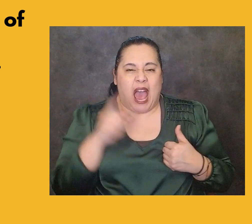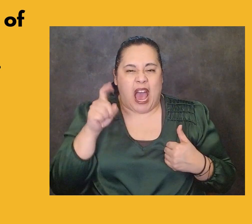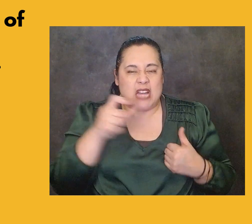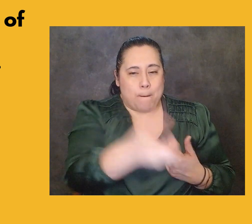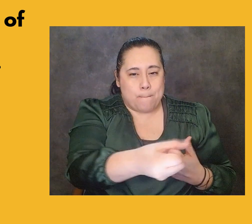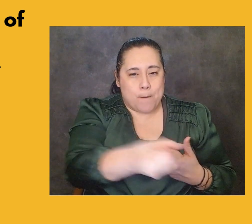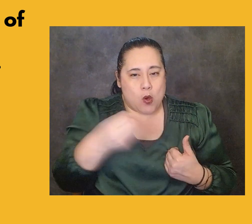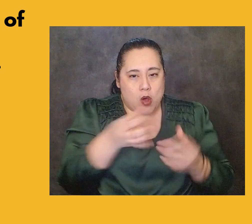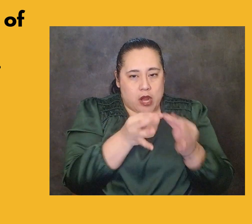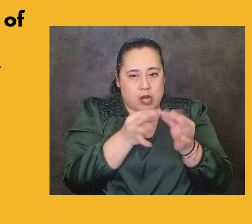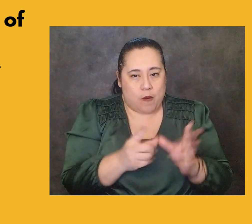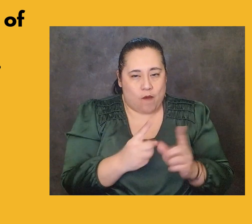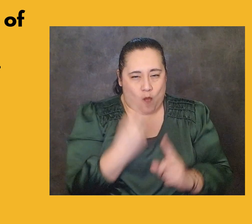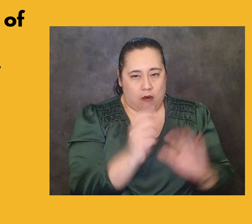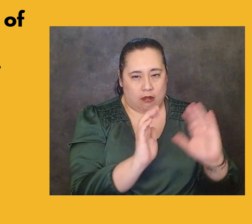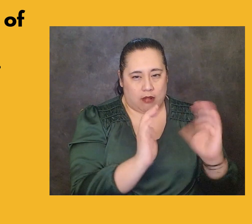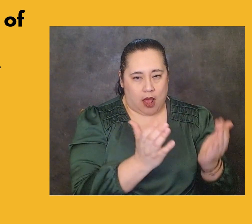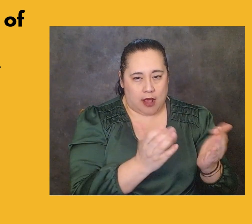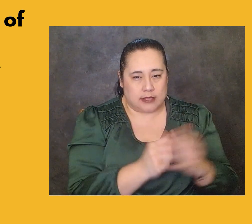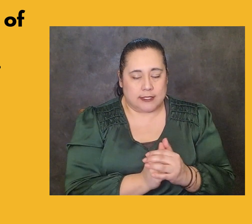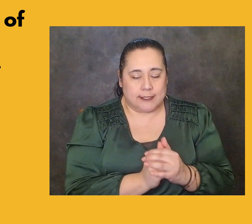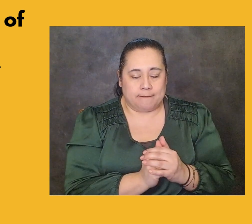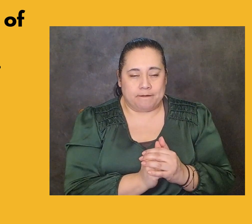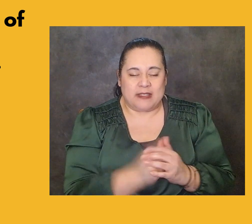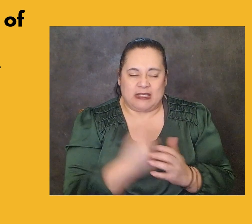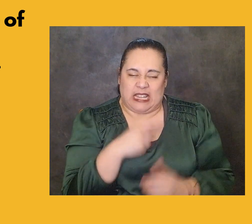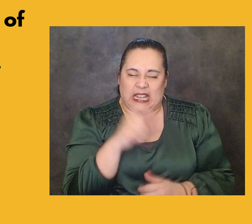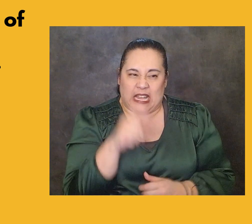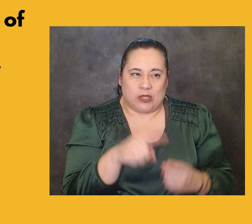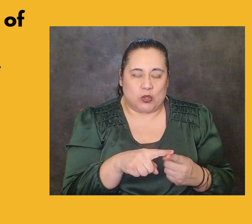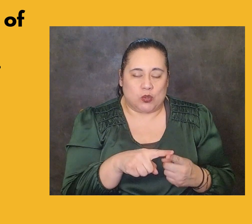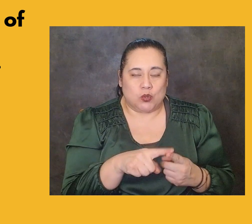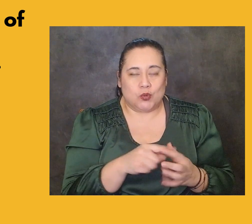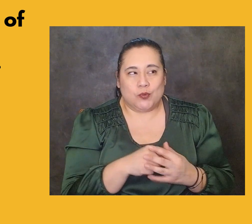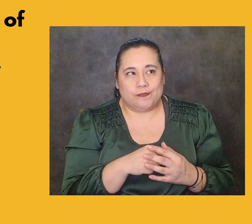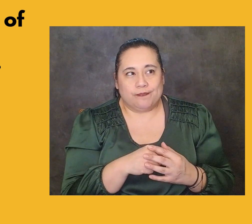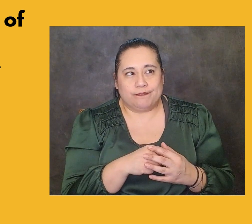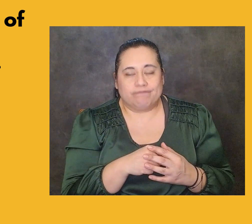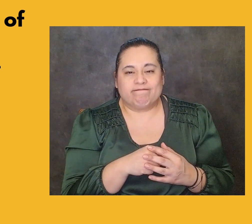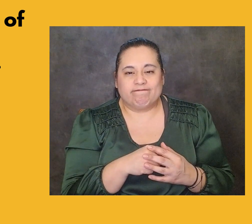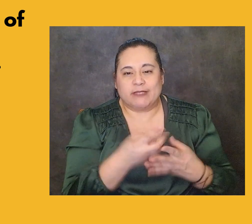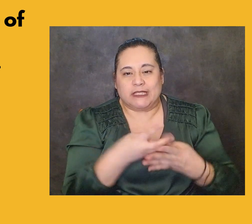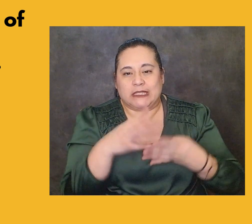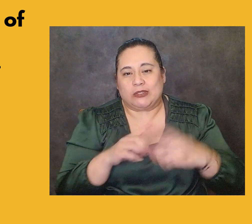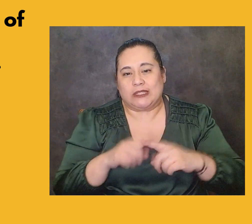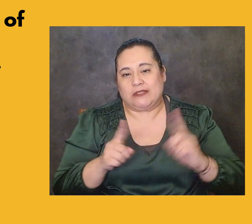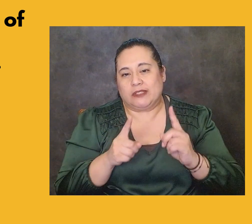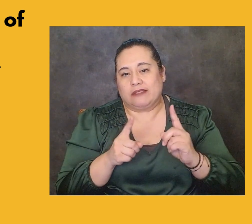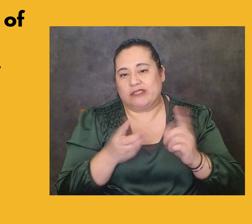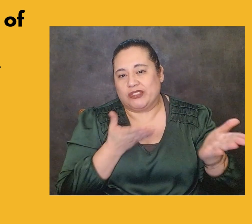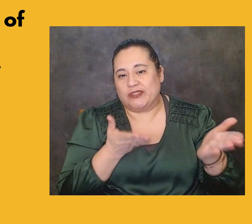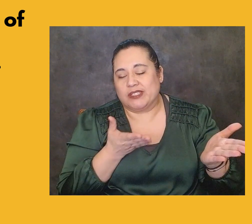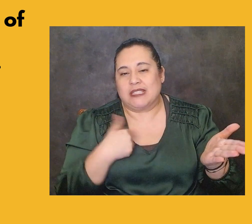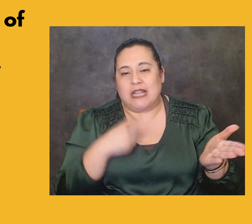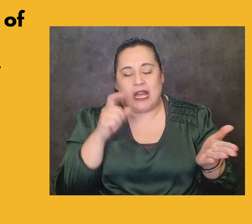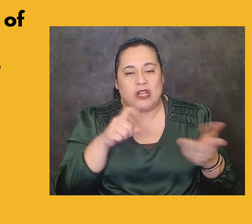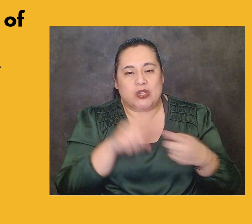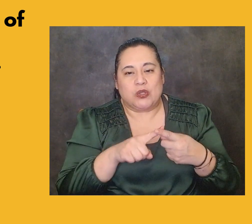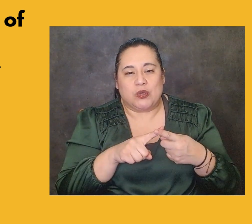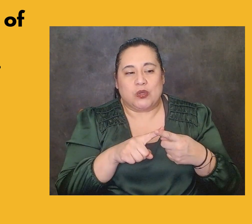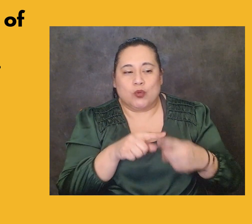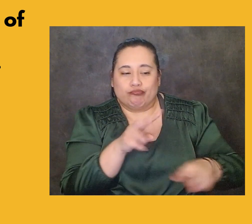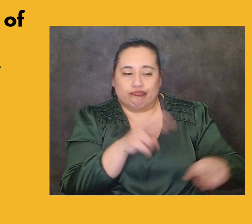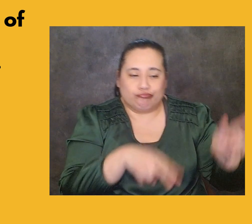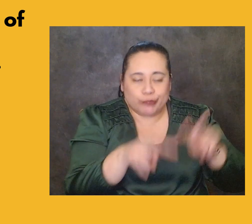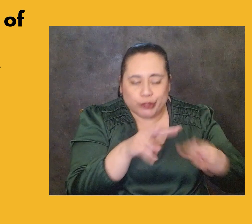time where I had to pull an interpreter from a class. I needed to schedule a different service provider. I had to